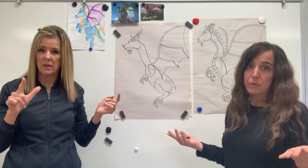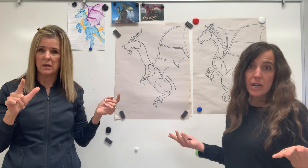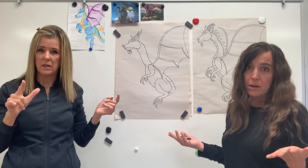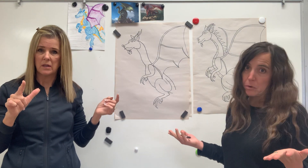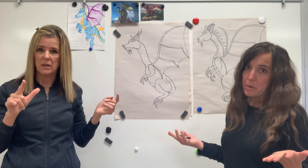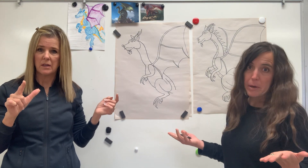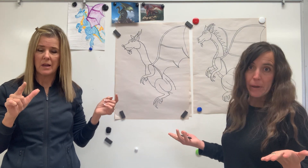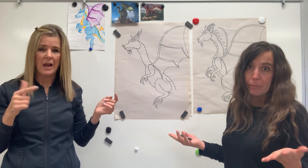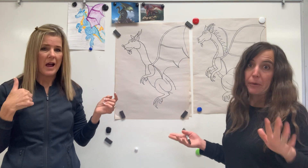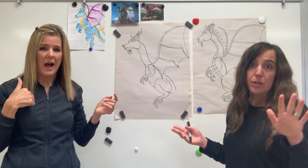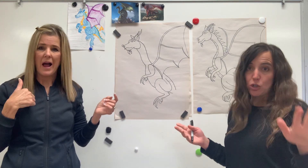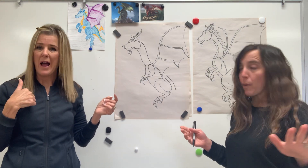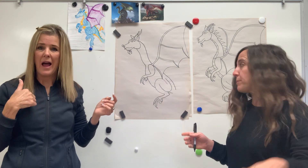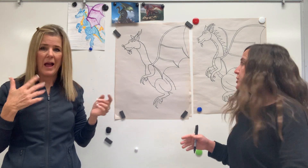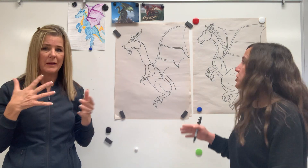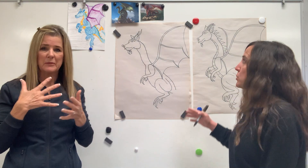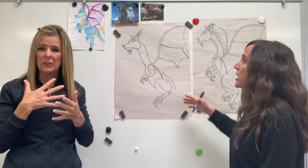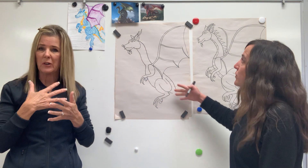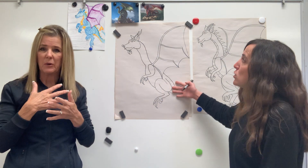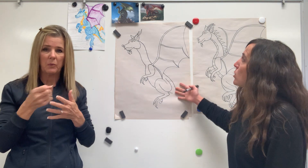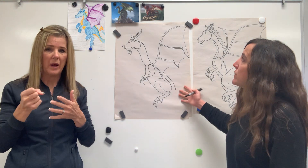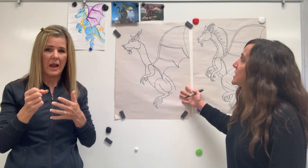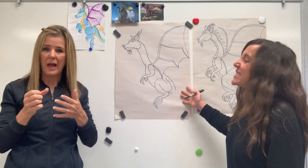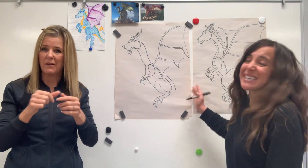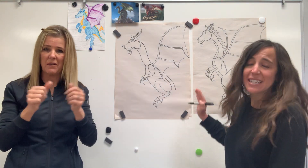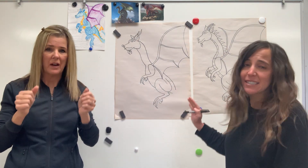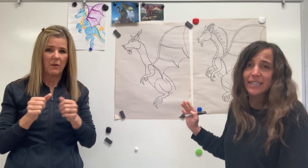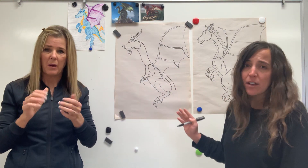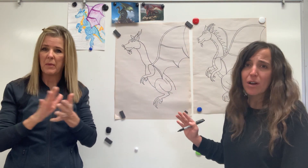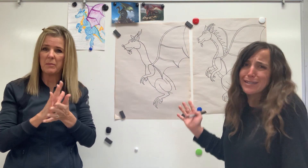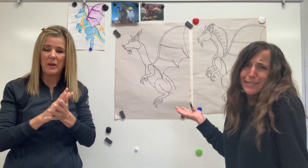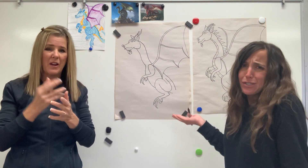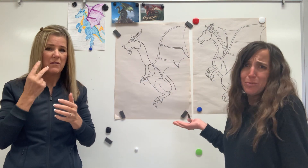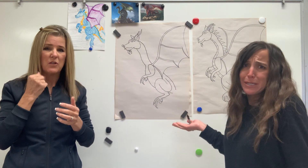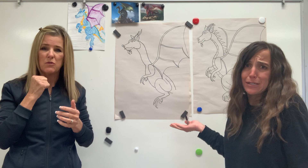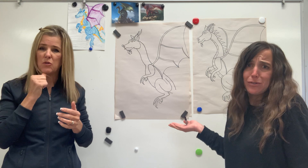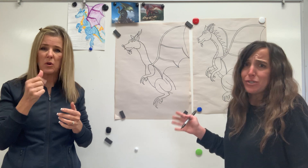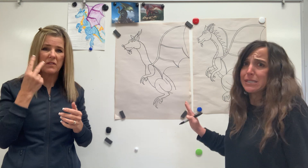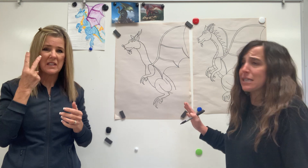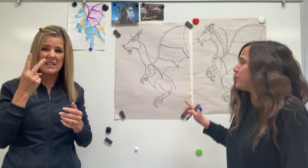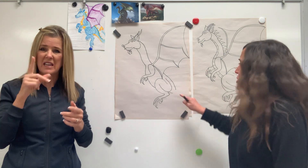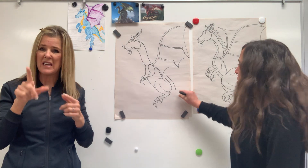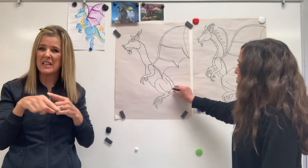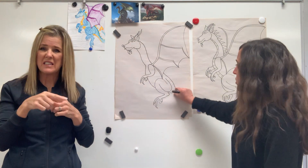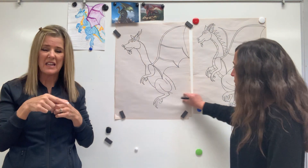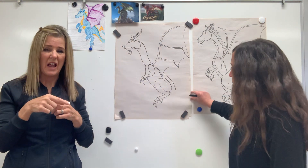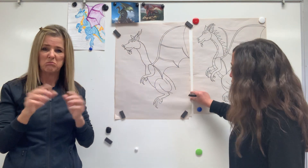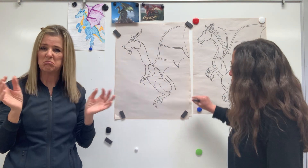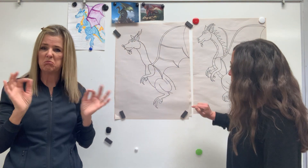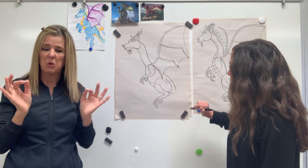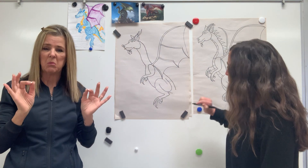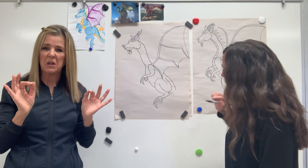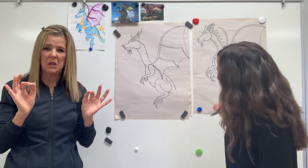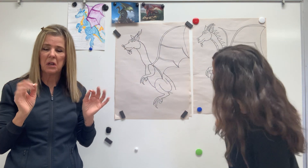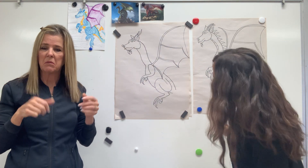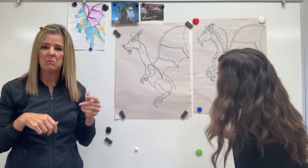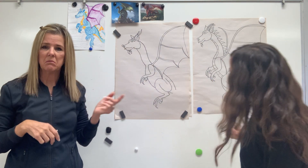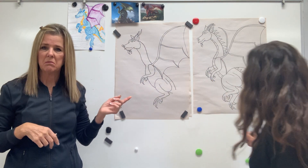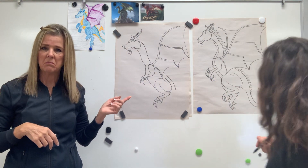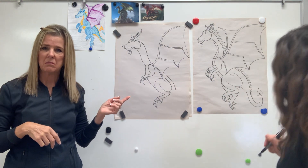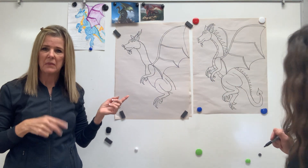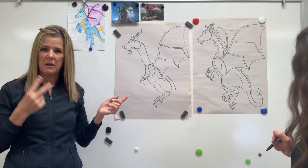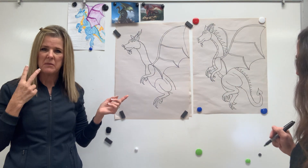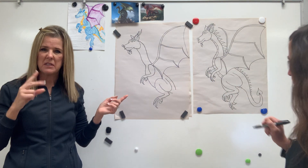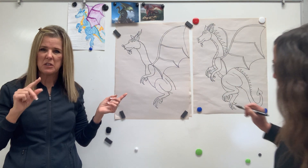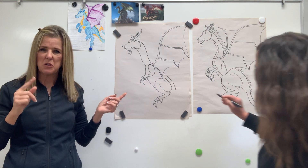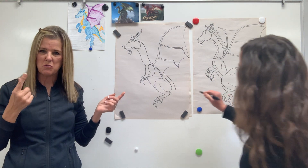I'm starting to run out of room on my paper. You might be too. If you don't even see his tail, guys, it's no big deal. Just leave it, just sort of let it draw right off. Let's see,